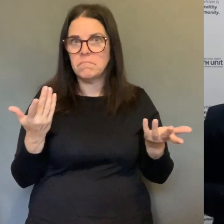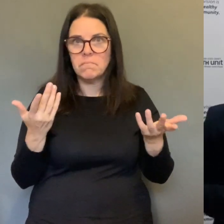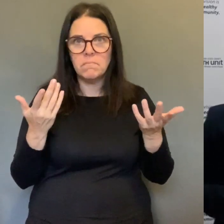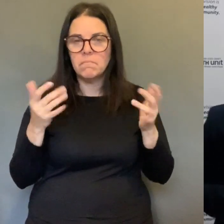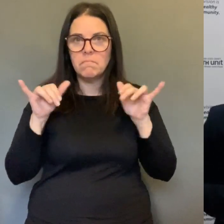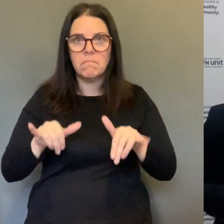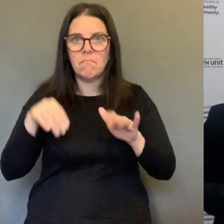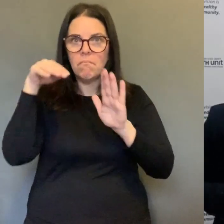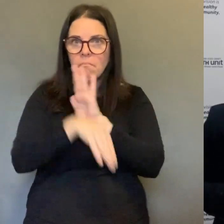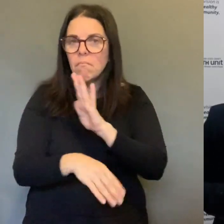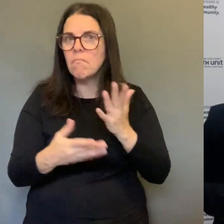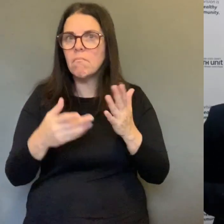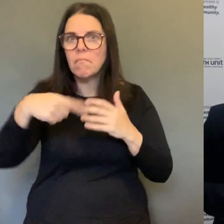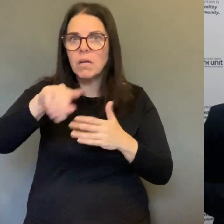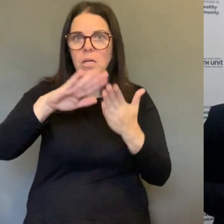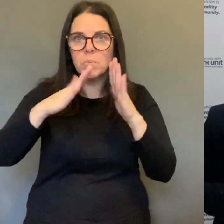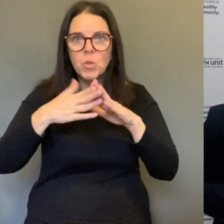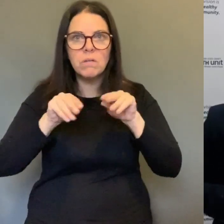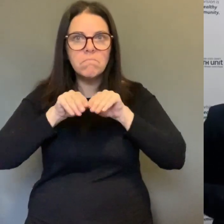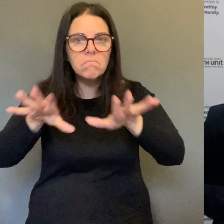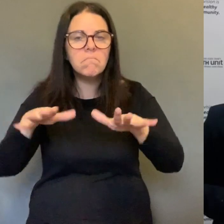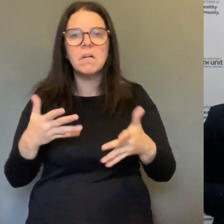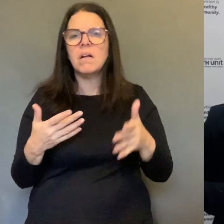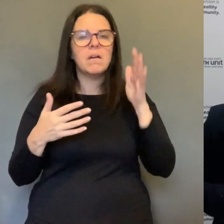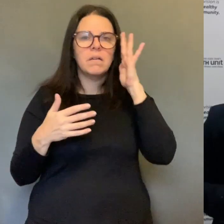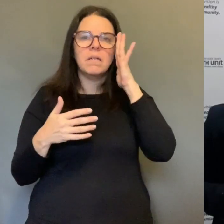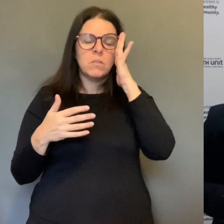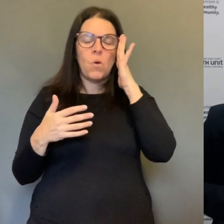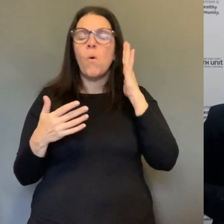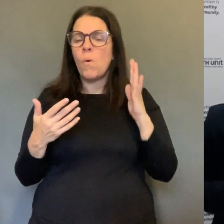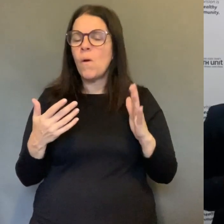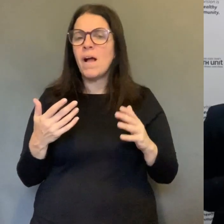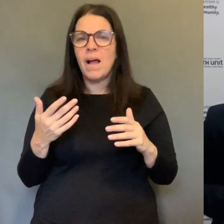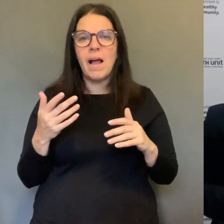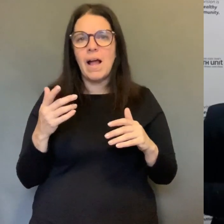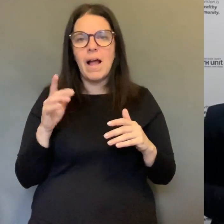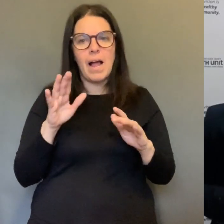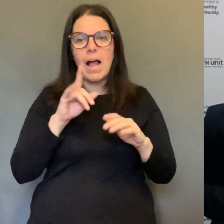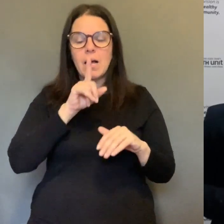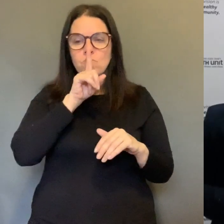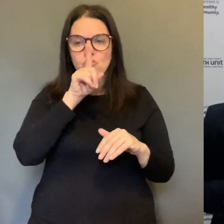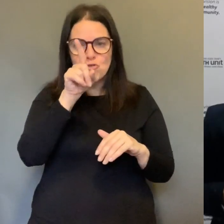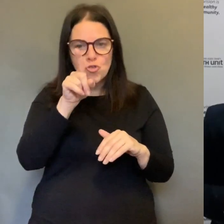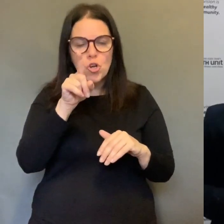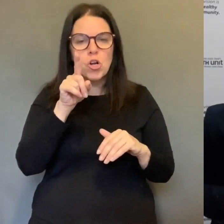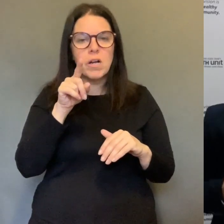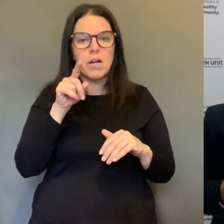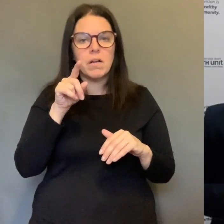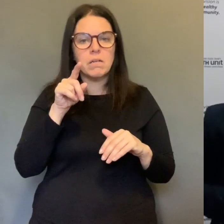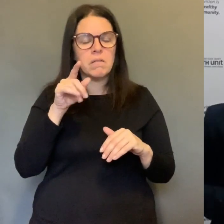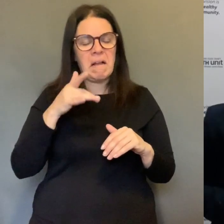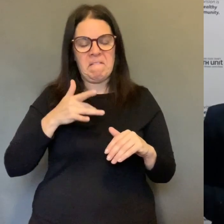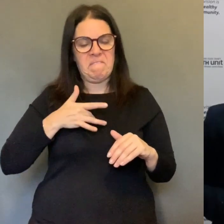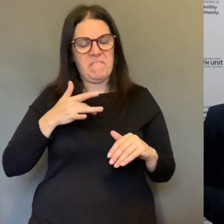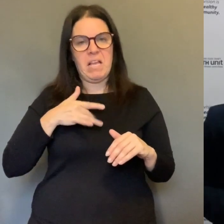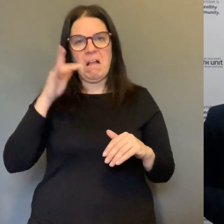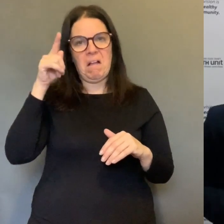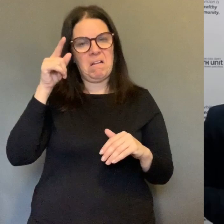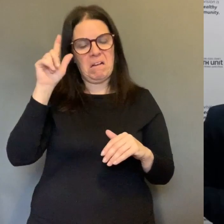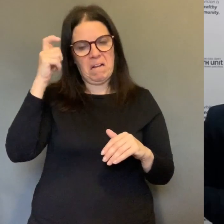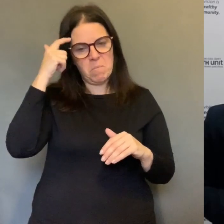all out open. But that needs to be discussed, that needs to be approached maybe locally, provincially, and then federally.